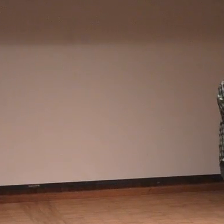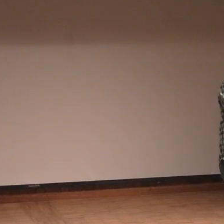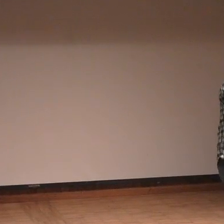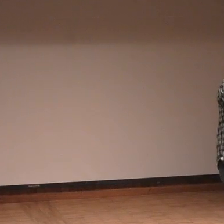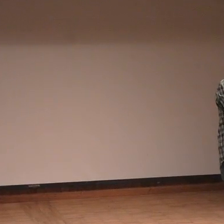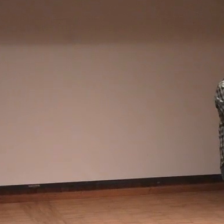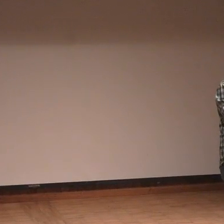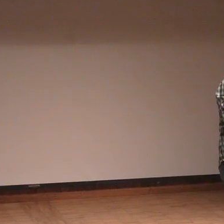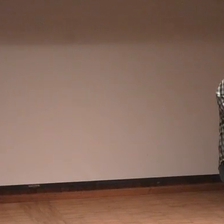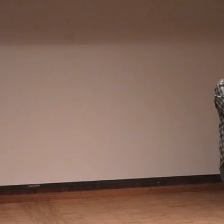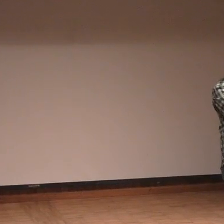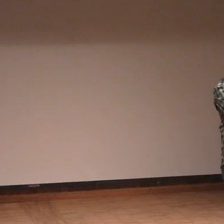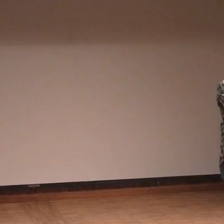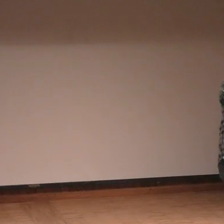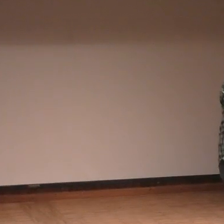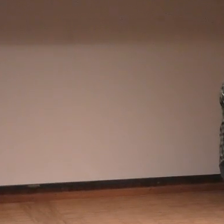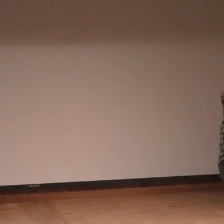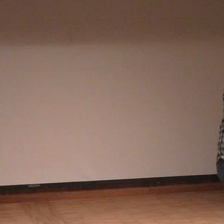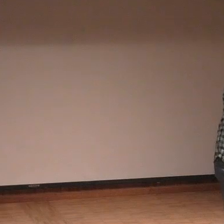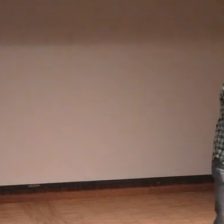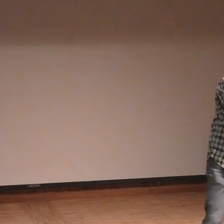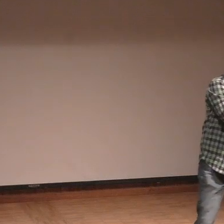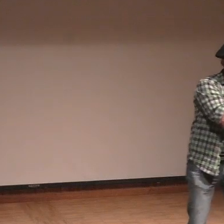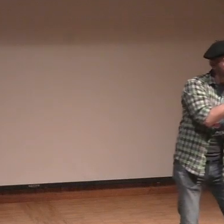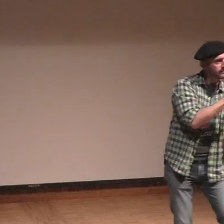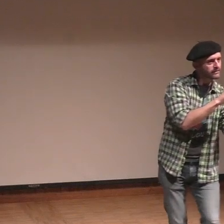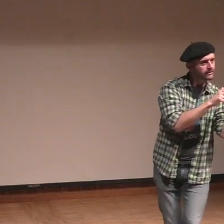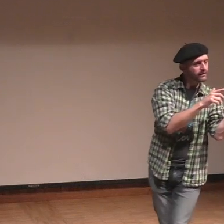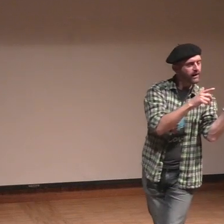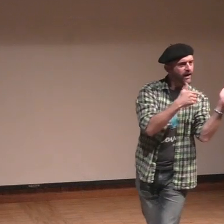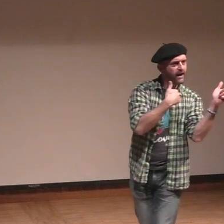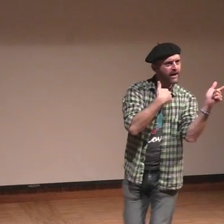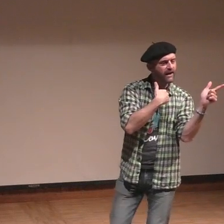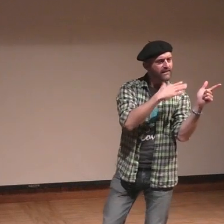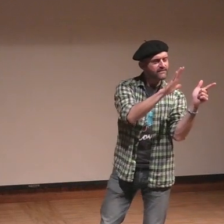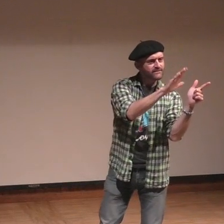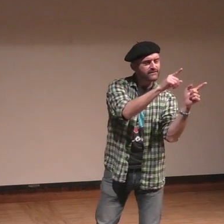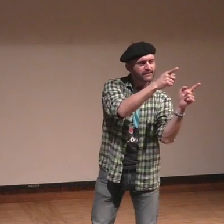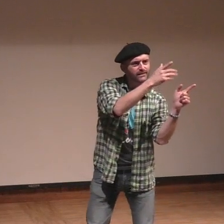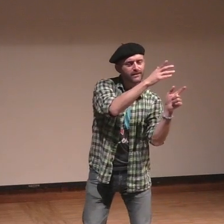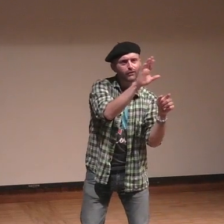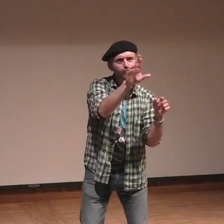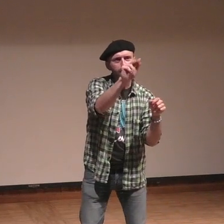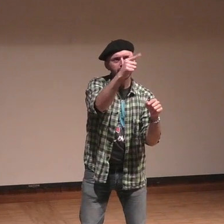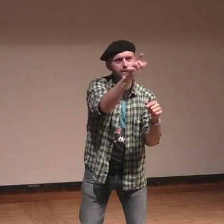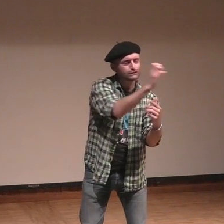order. You know, I kind of find a way to get to the language that they're using.